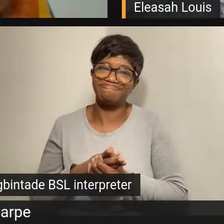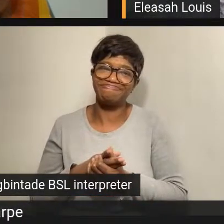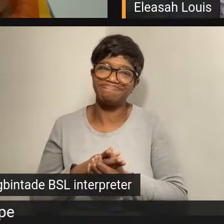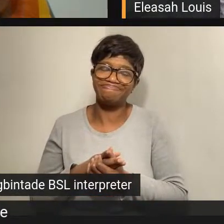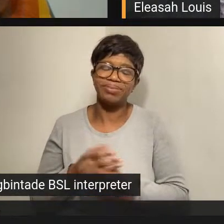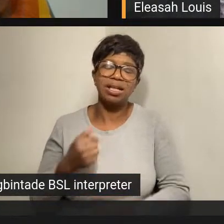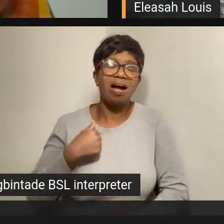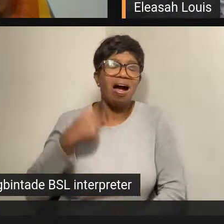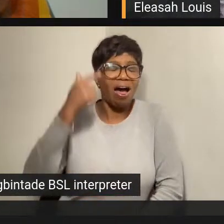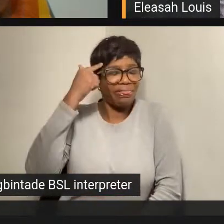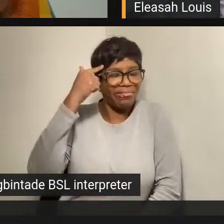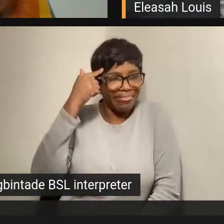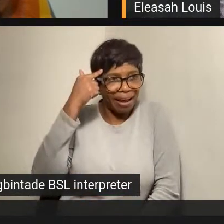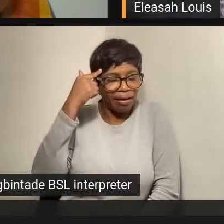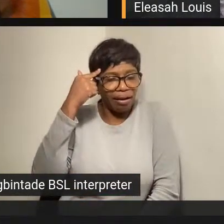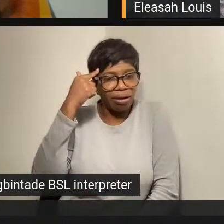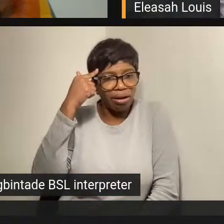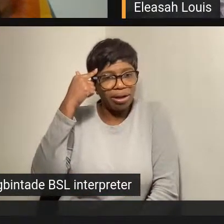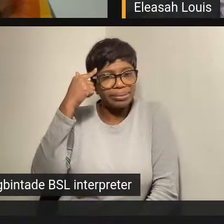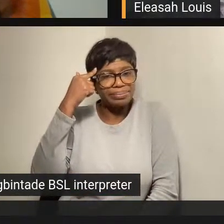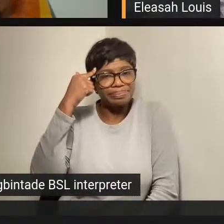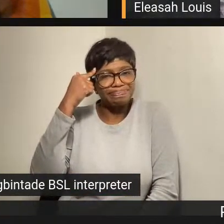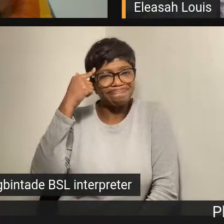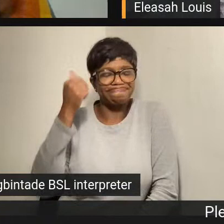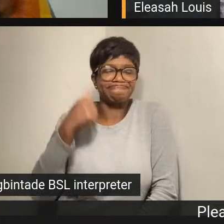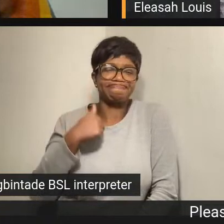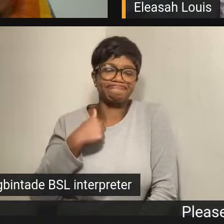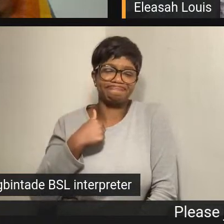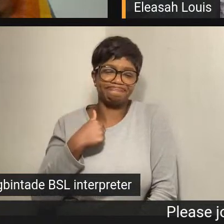I think that